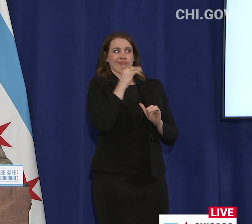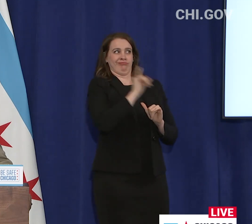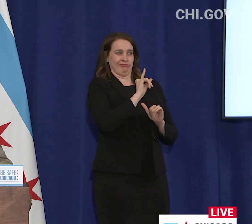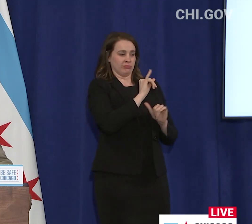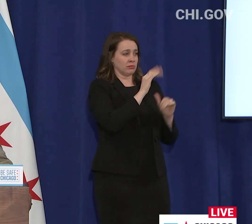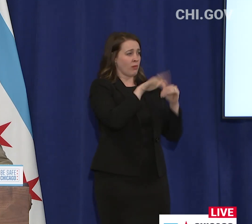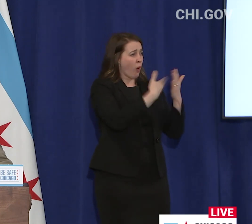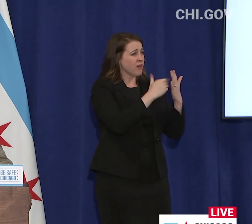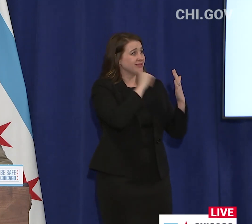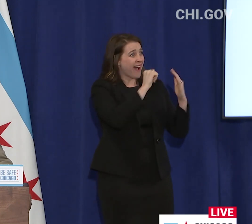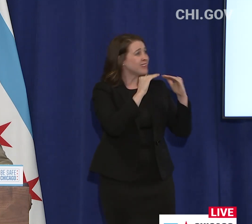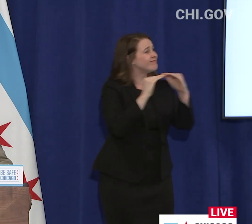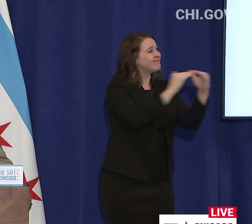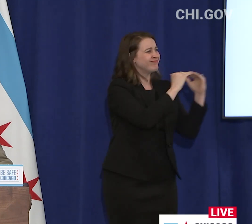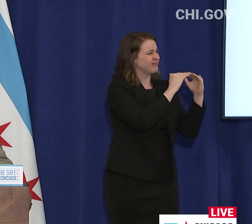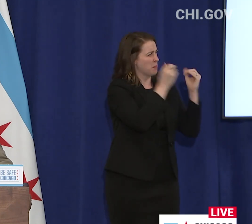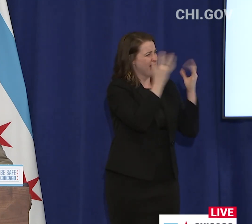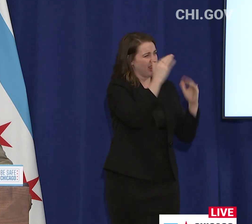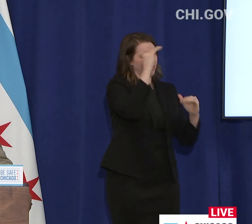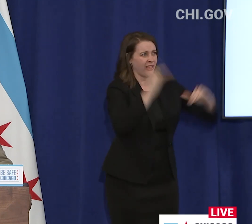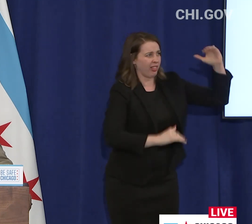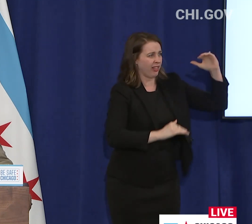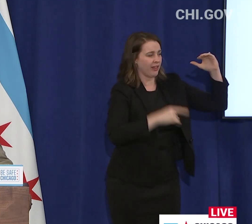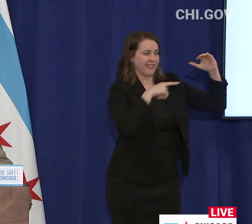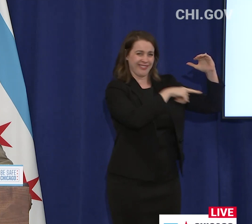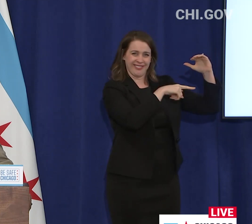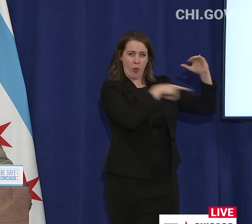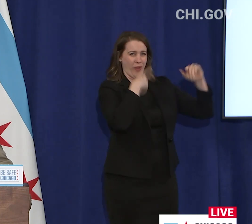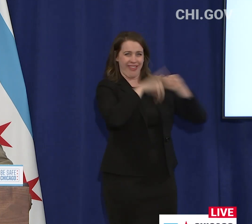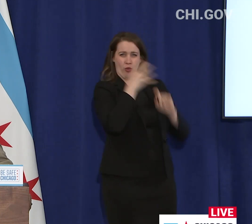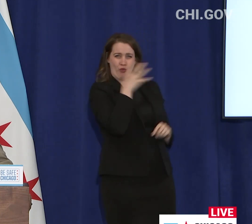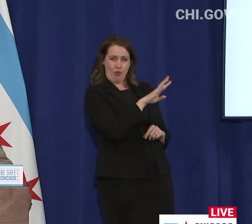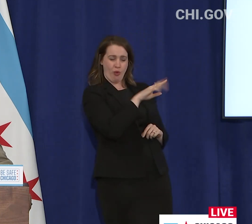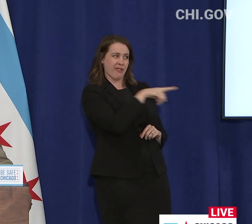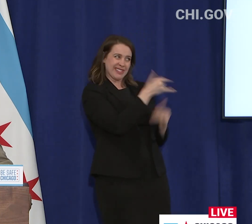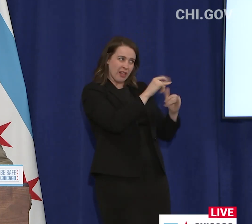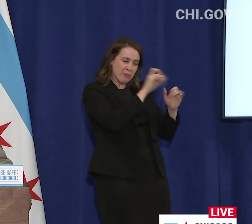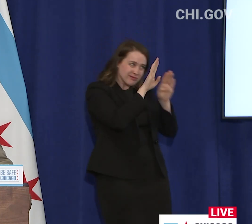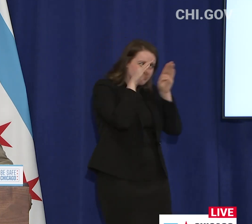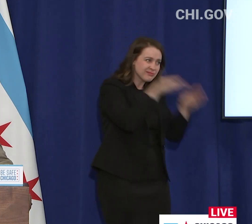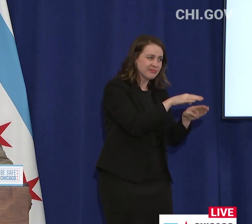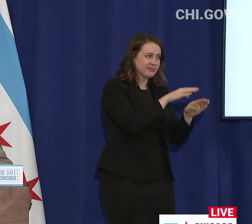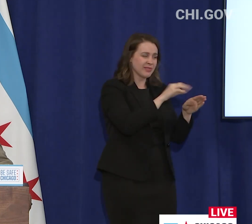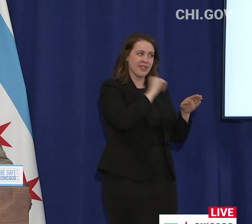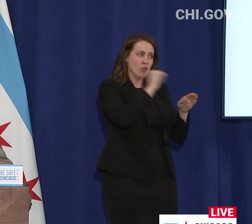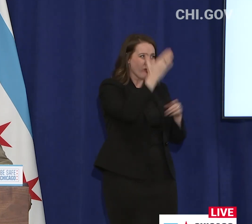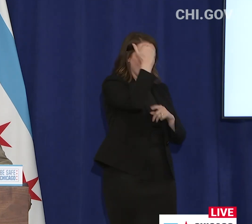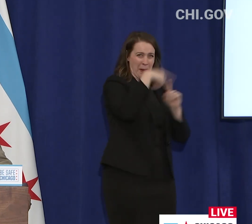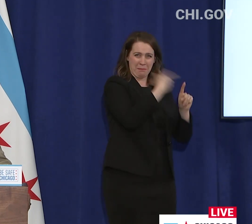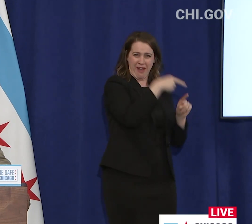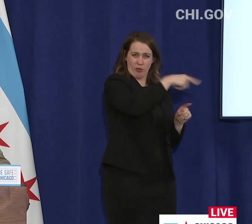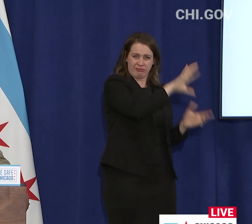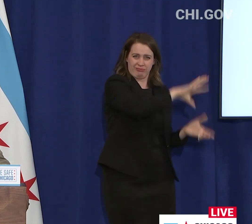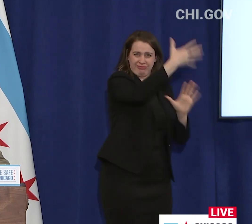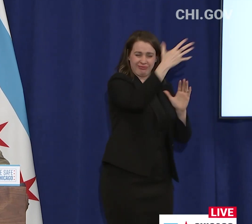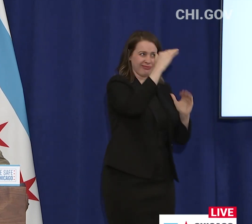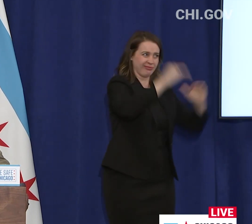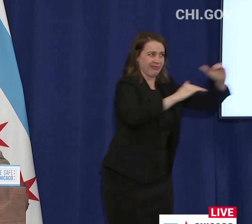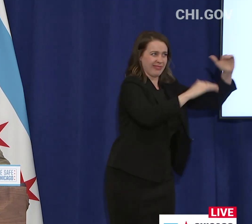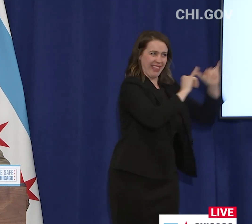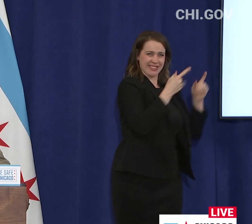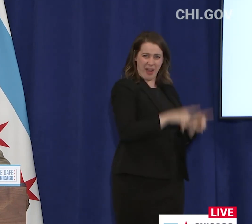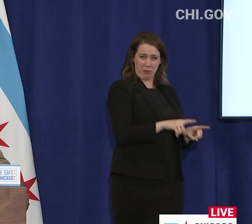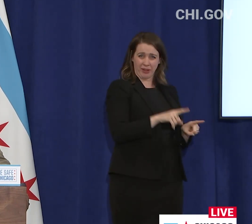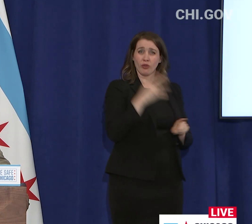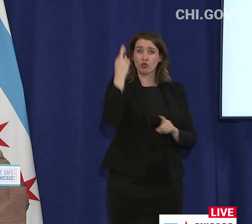injustices is not yet done, and that we have to remain resolute and not lose sight of why fighting